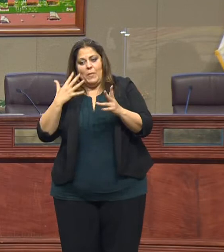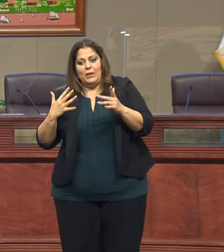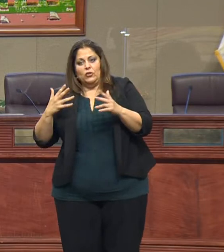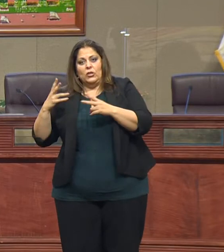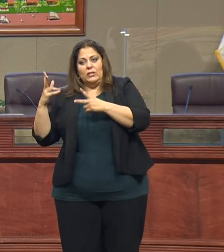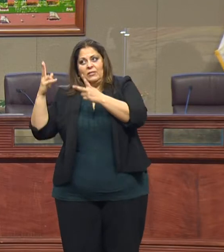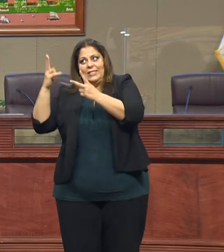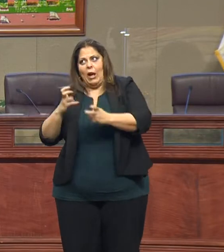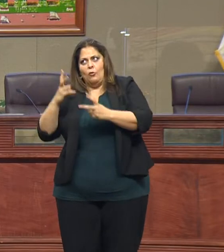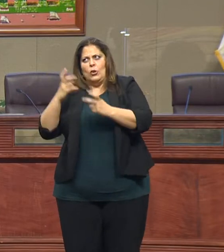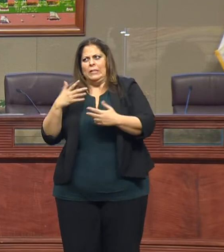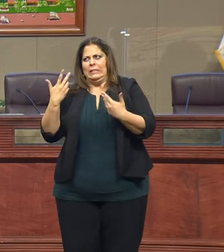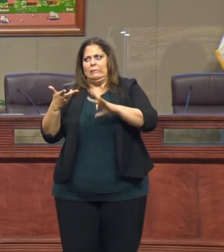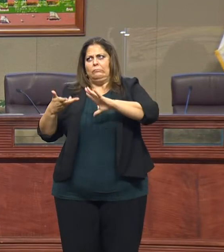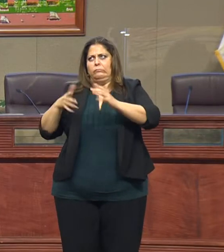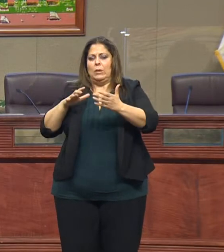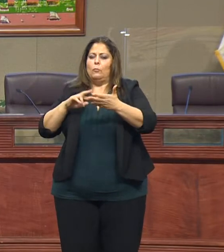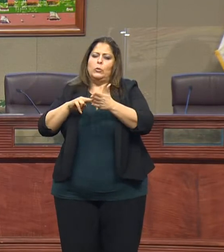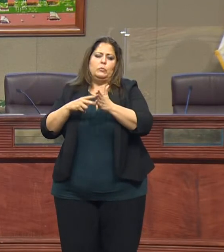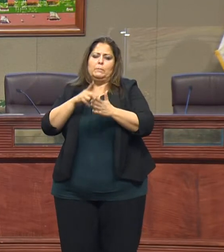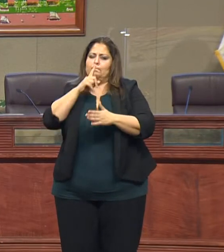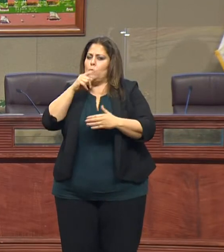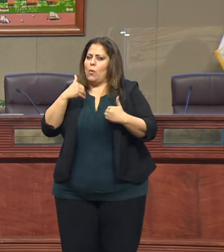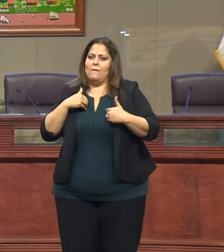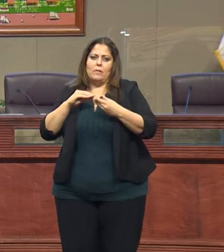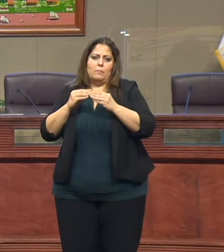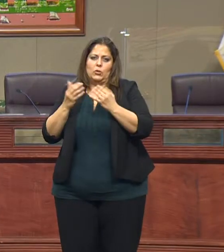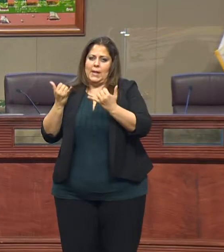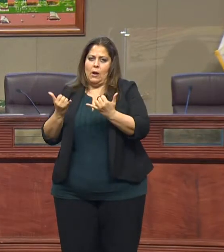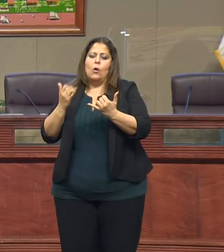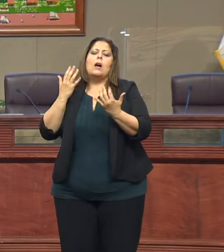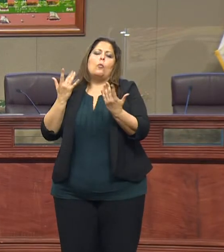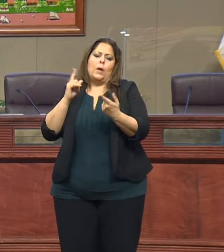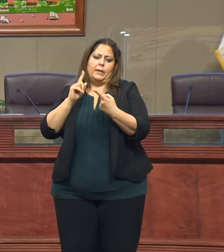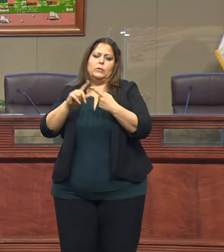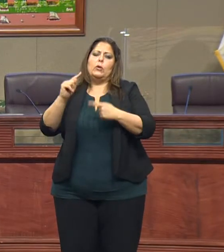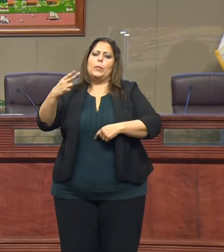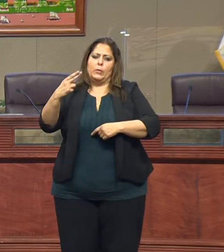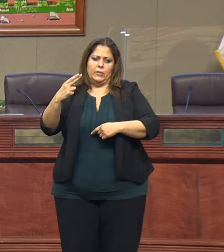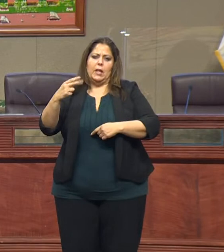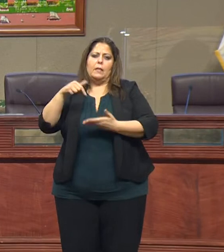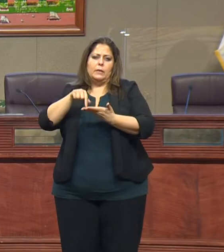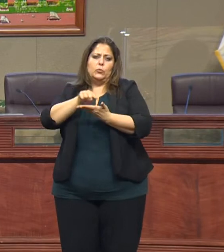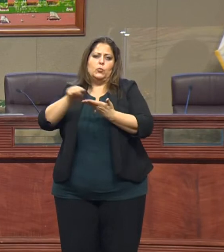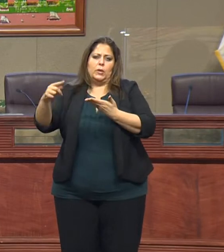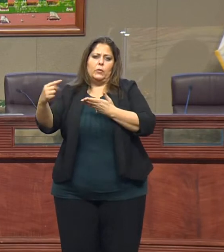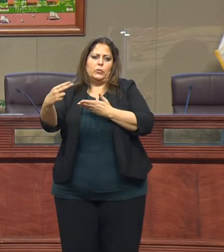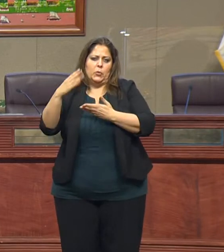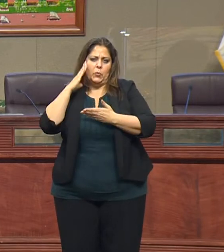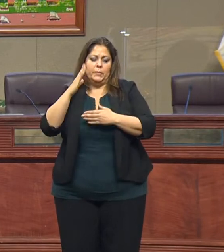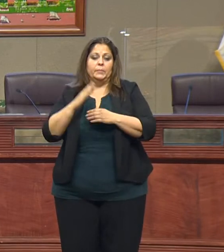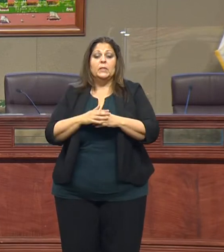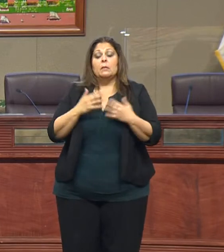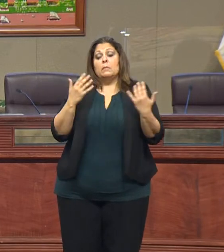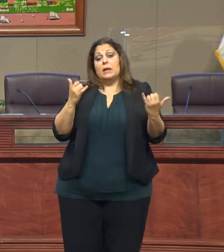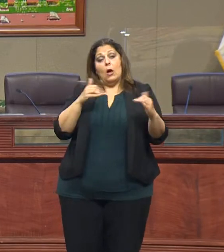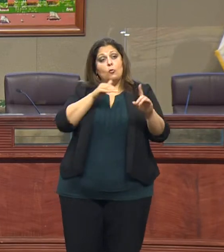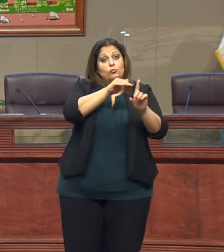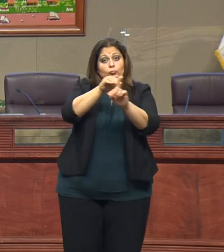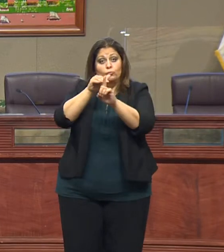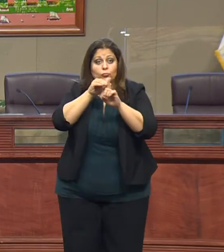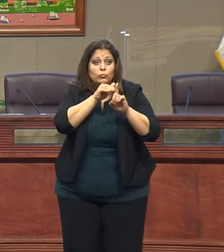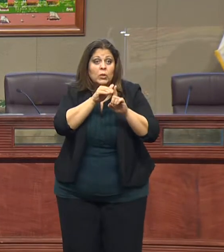update on the vaccine numbers at the next news conference on Thursday. Finally, we want to remind the community that the Florida Department of Health in Orange County will